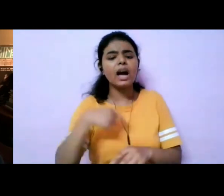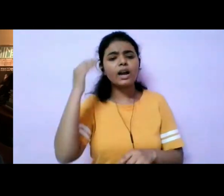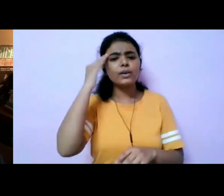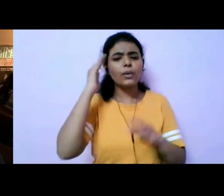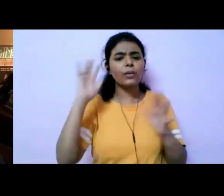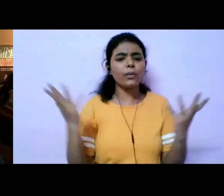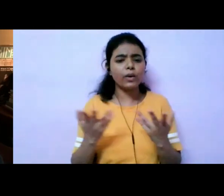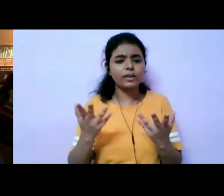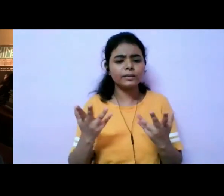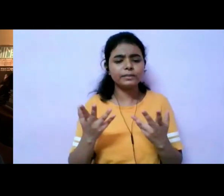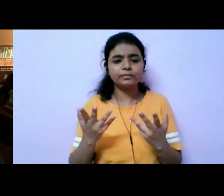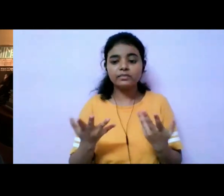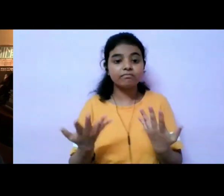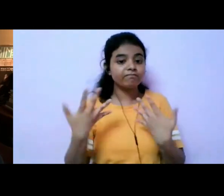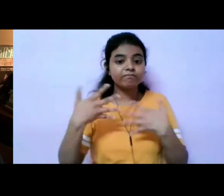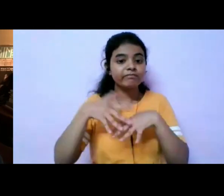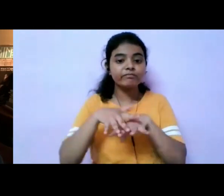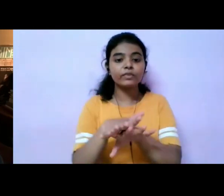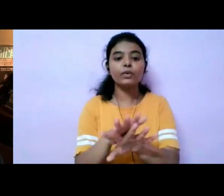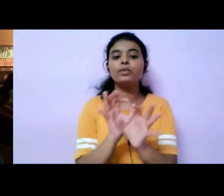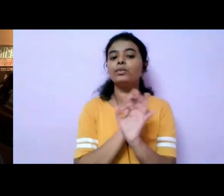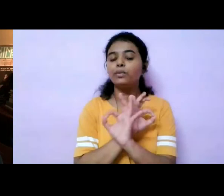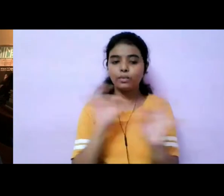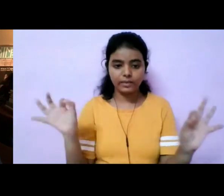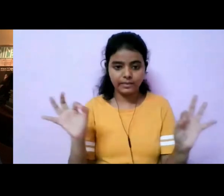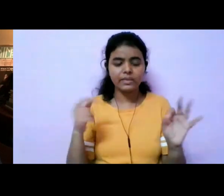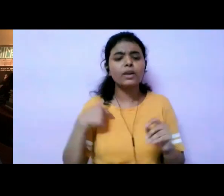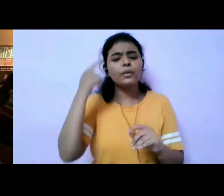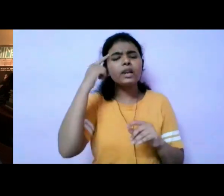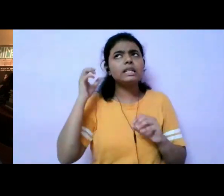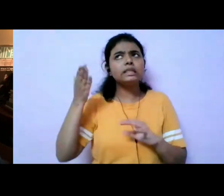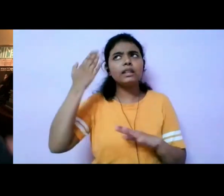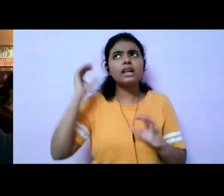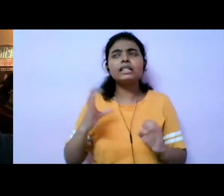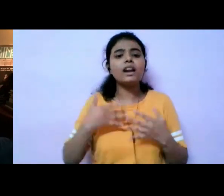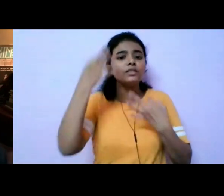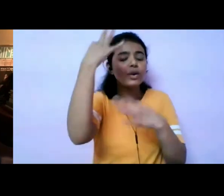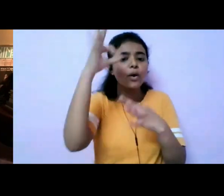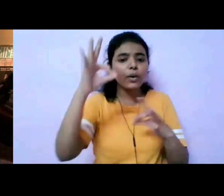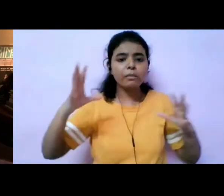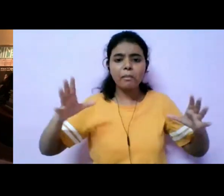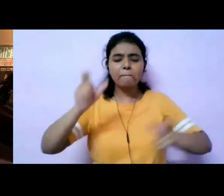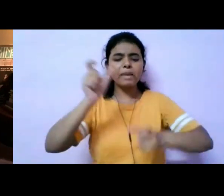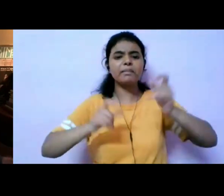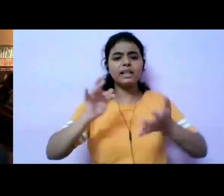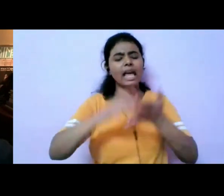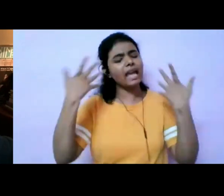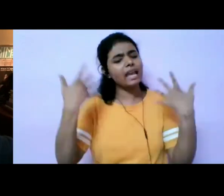have had no inclusive engagement. So we started out by dancing in a large public